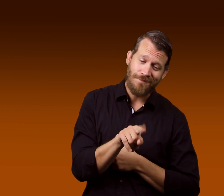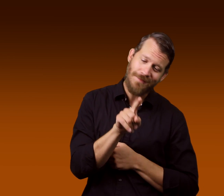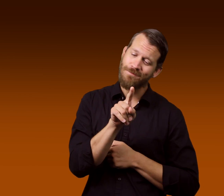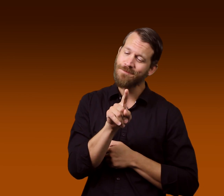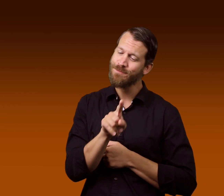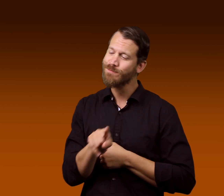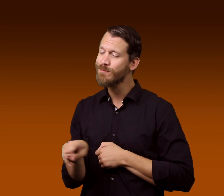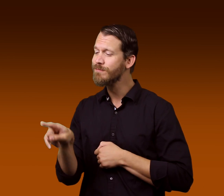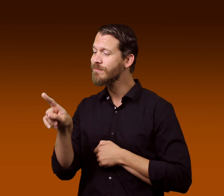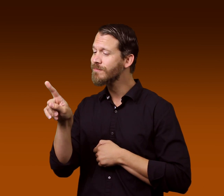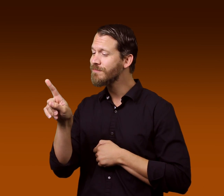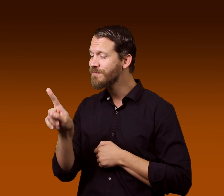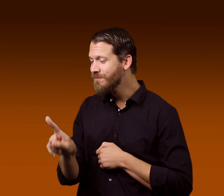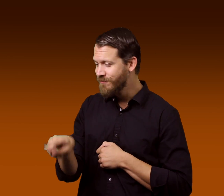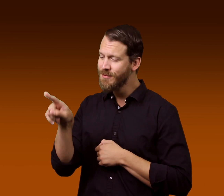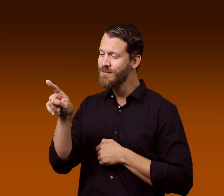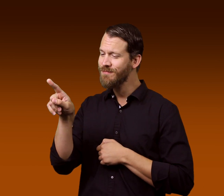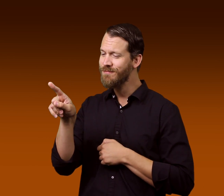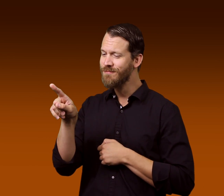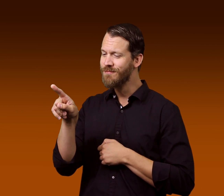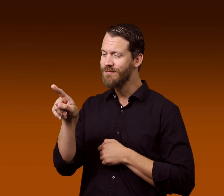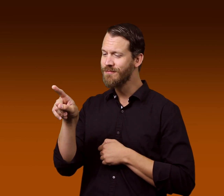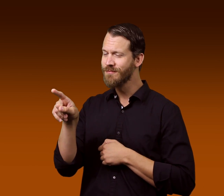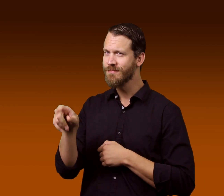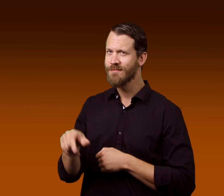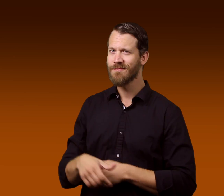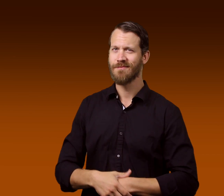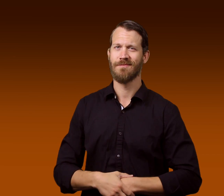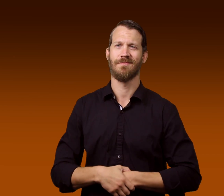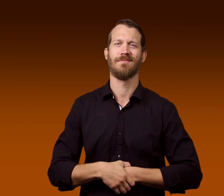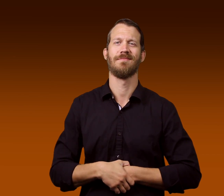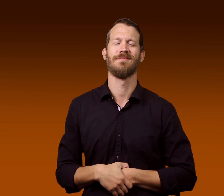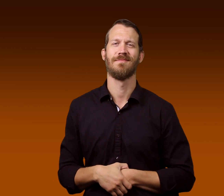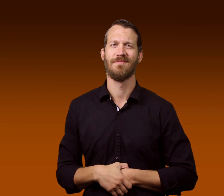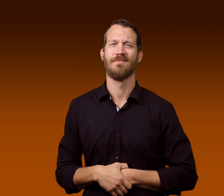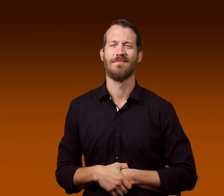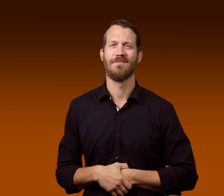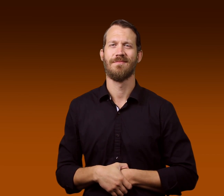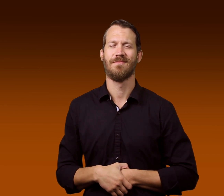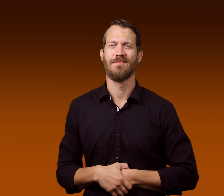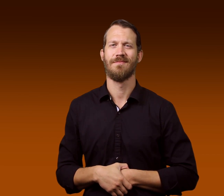The broom bowed, put a log on the fire, and played another tune.